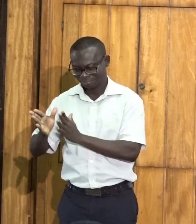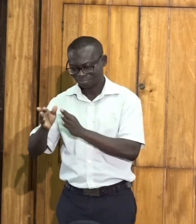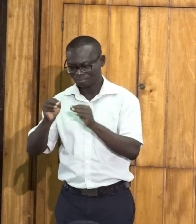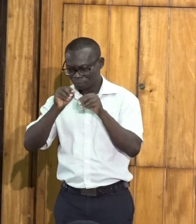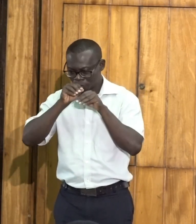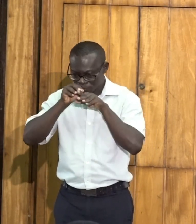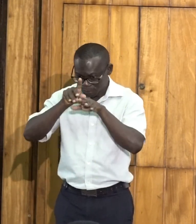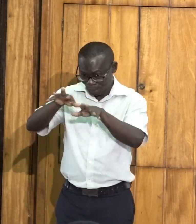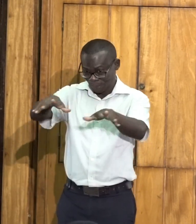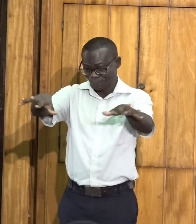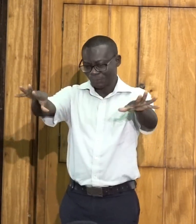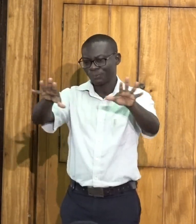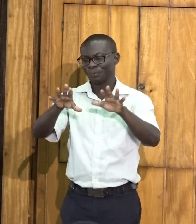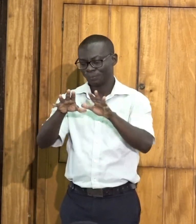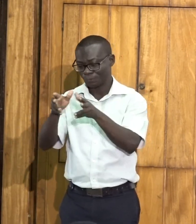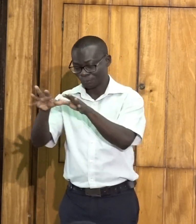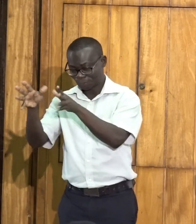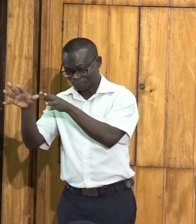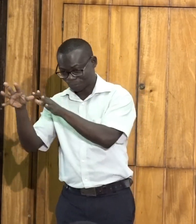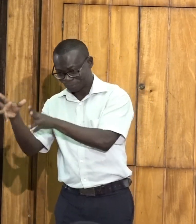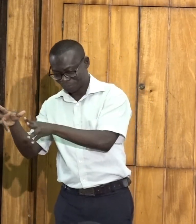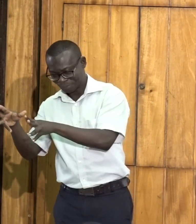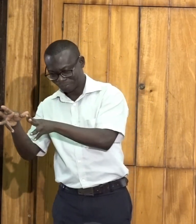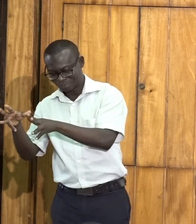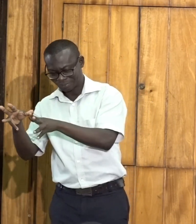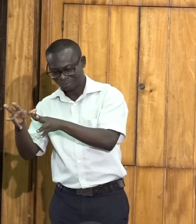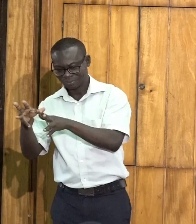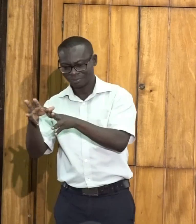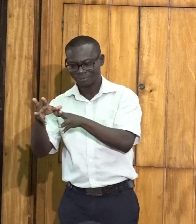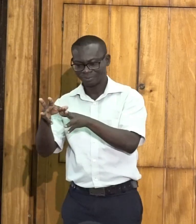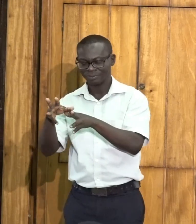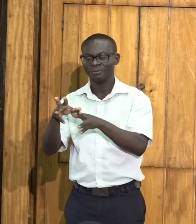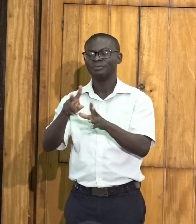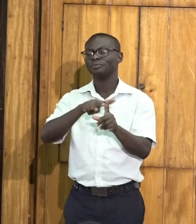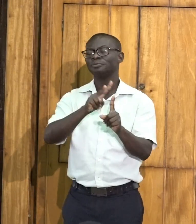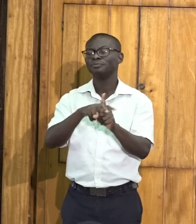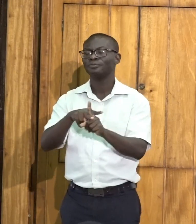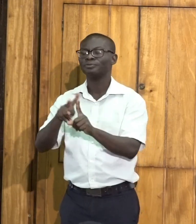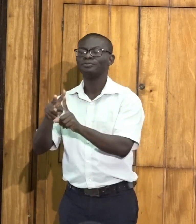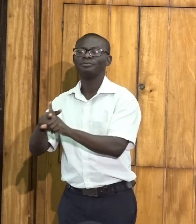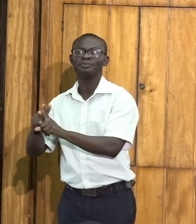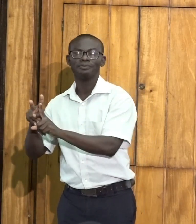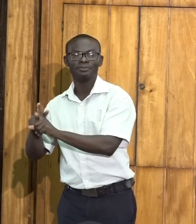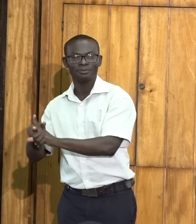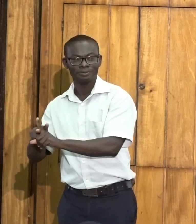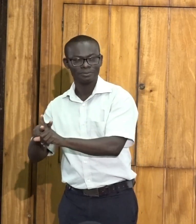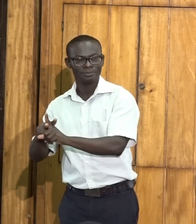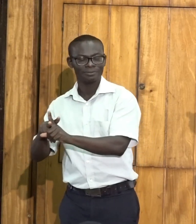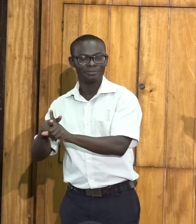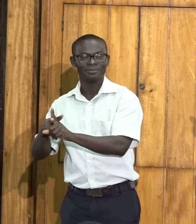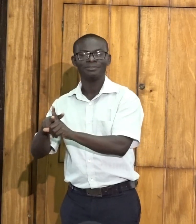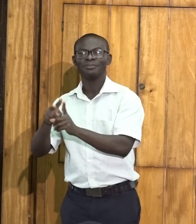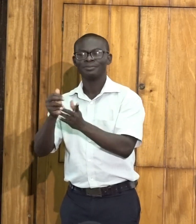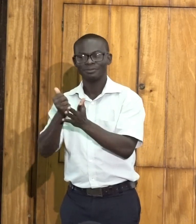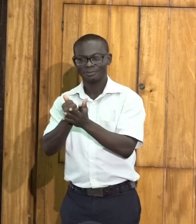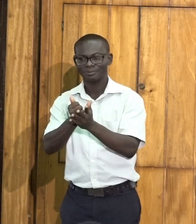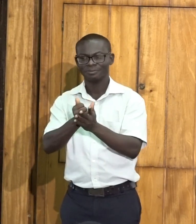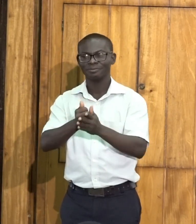decentralized model, with clinic workflow adaptations we've implemented, we can use this as a base for scale